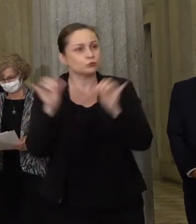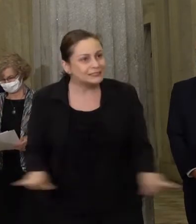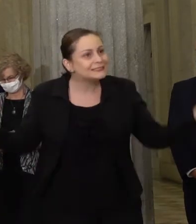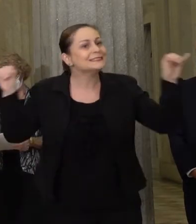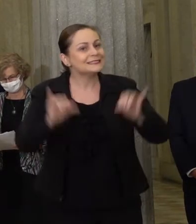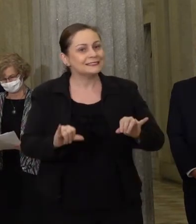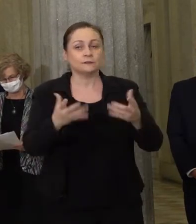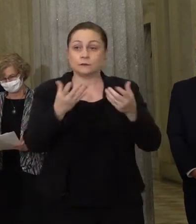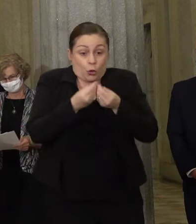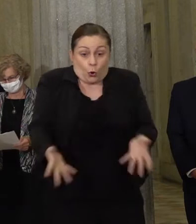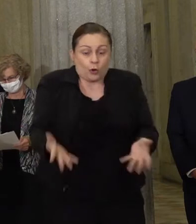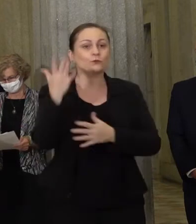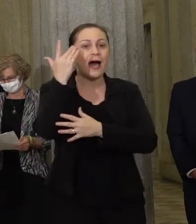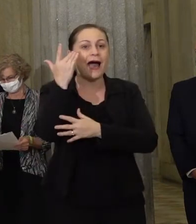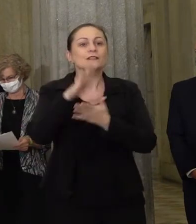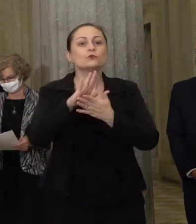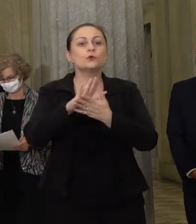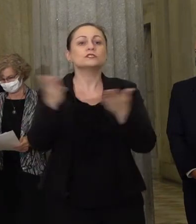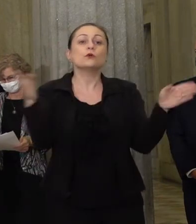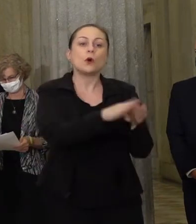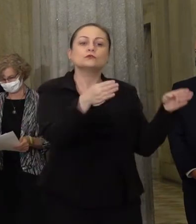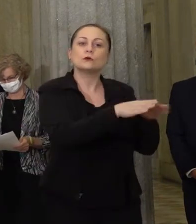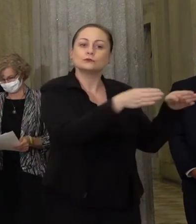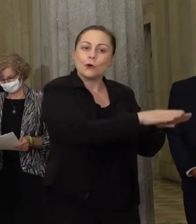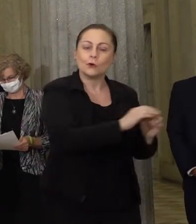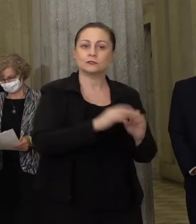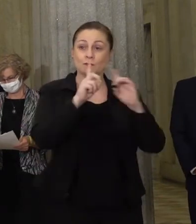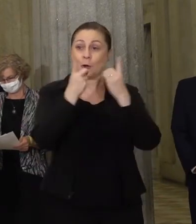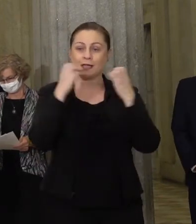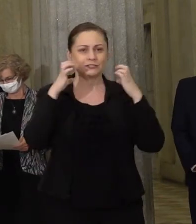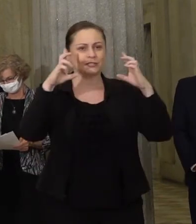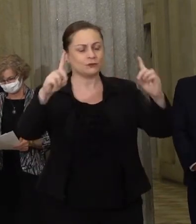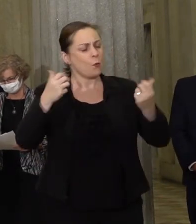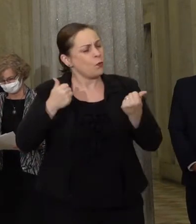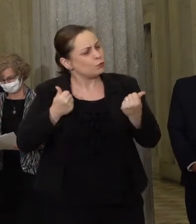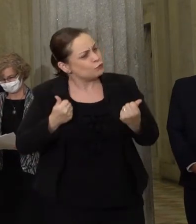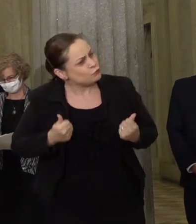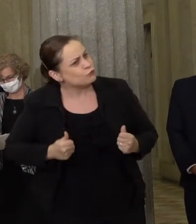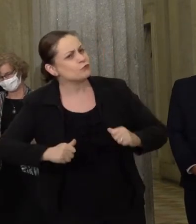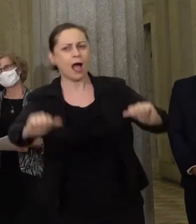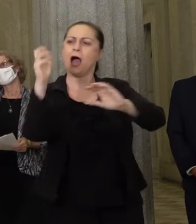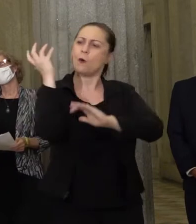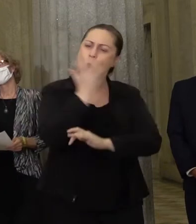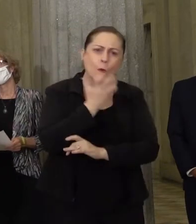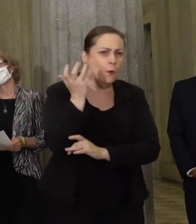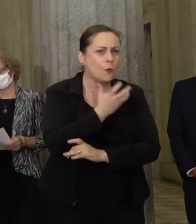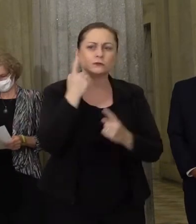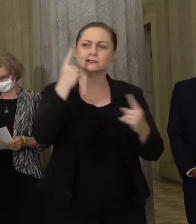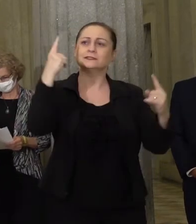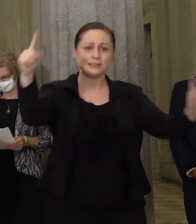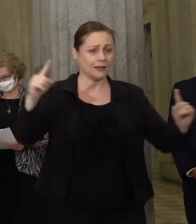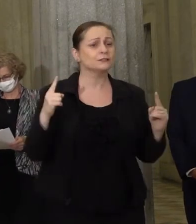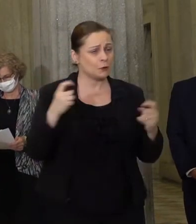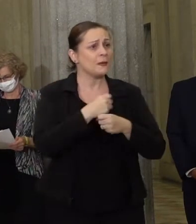our schools. The Department of Education has made a Herculean and extraordinary effort successful to